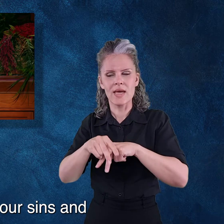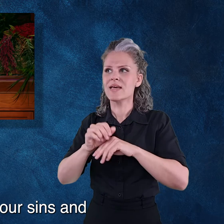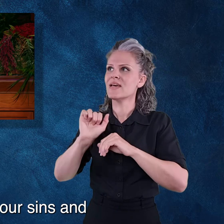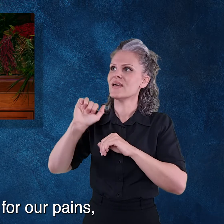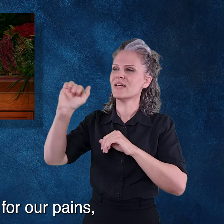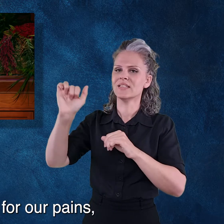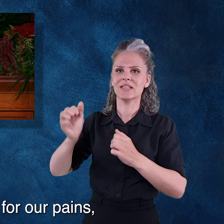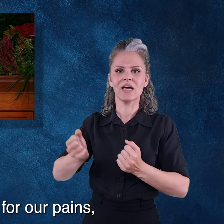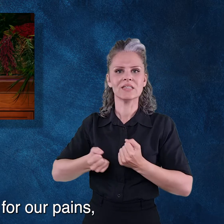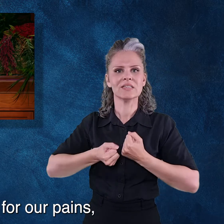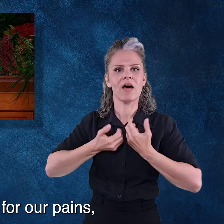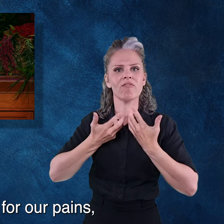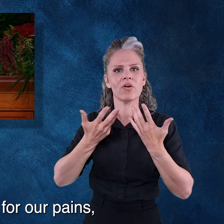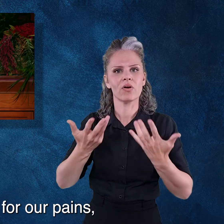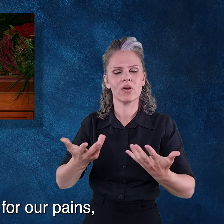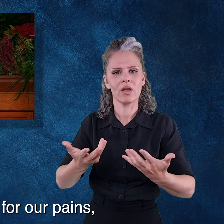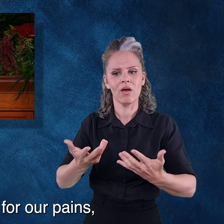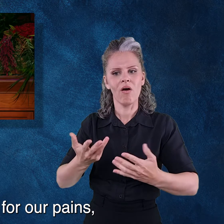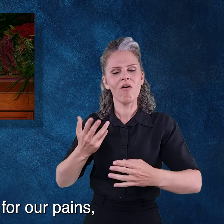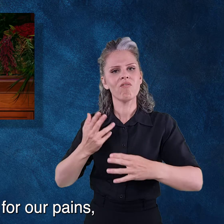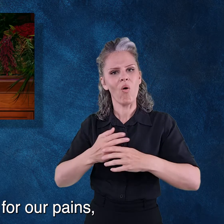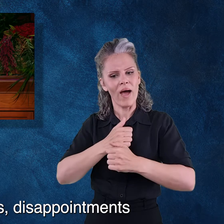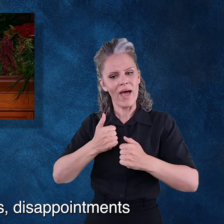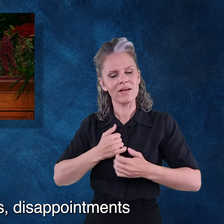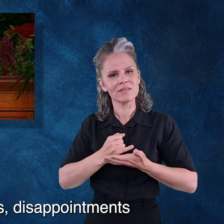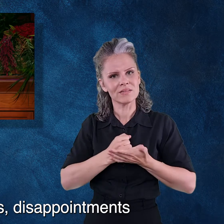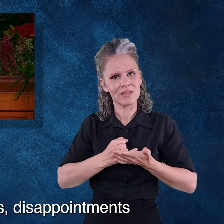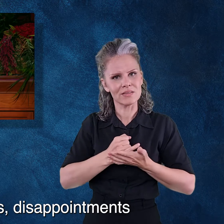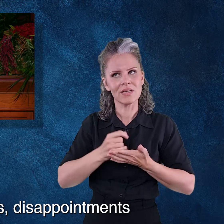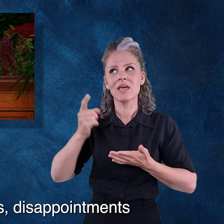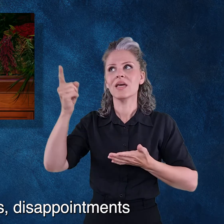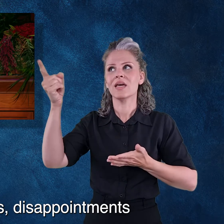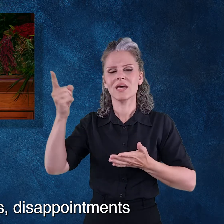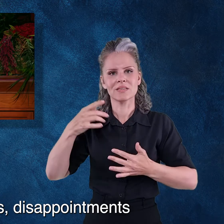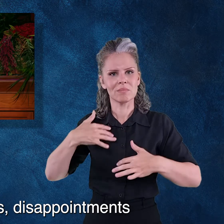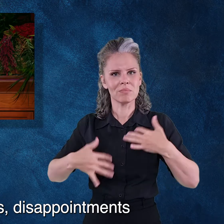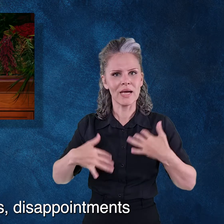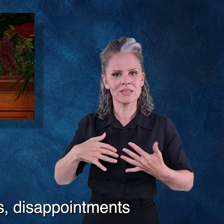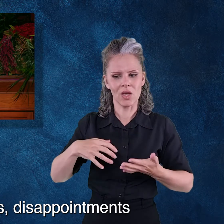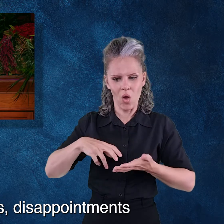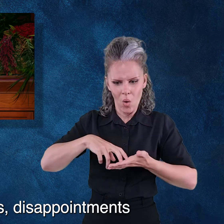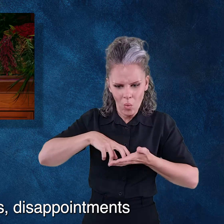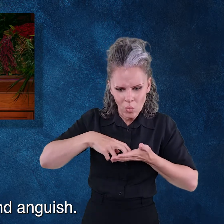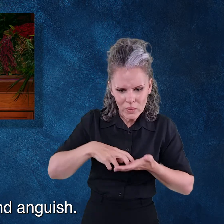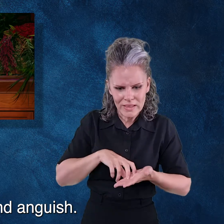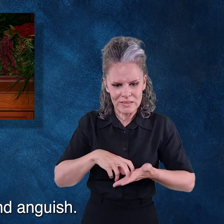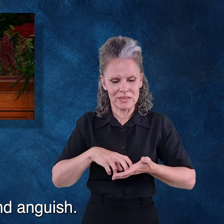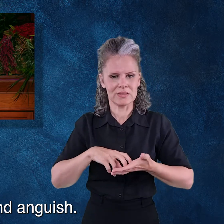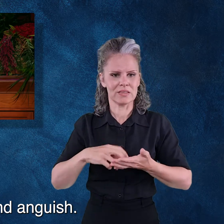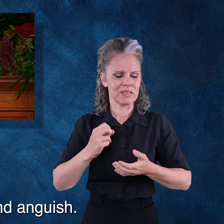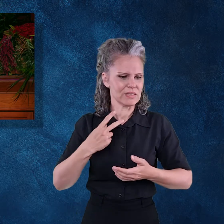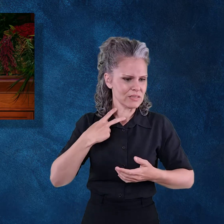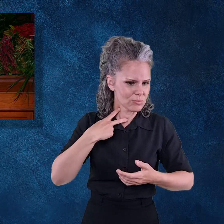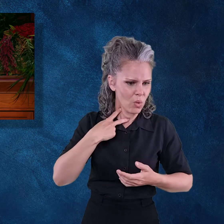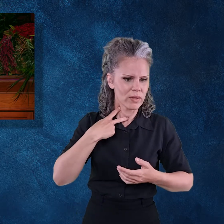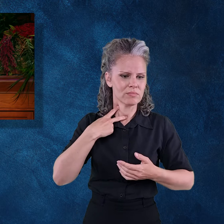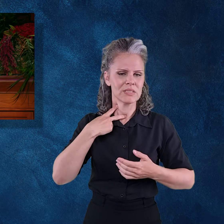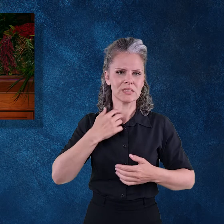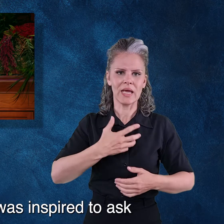and also for our pains, weakness, disappointments and anguish.